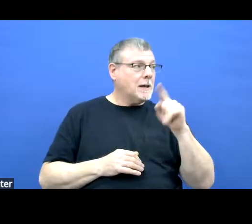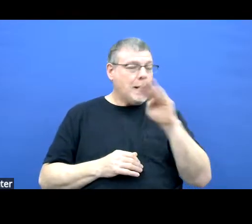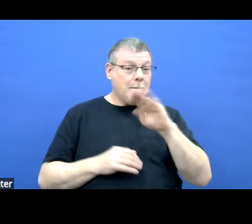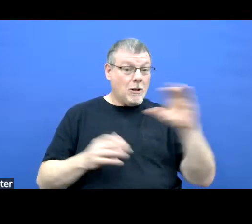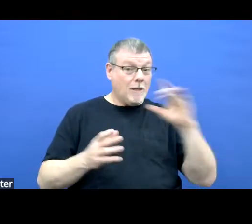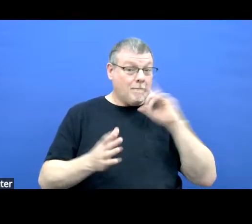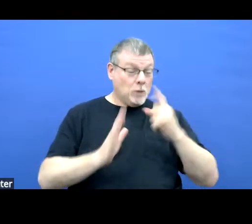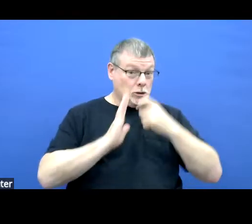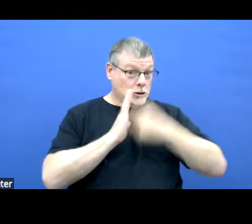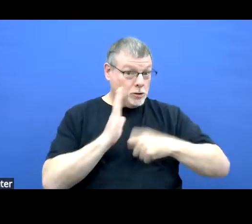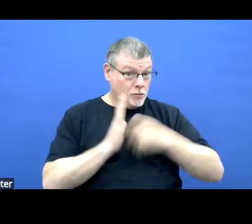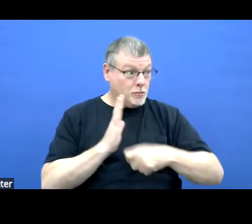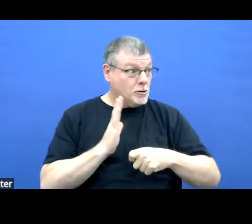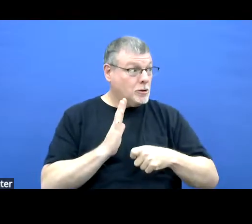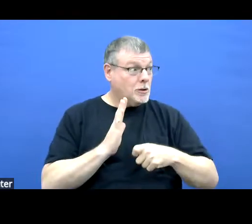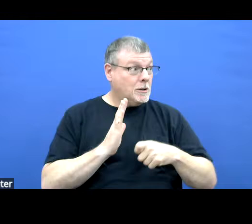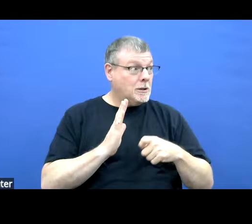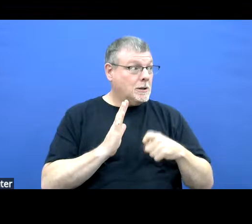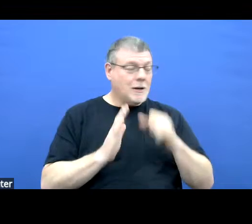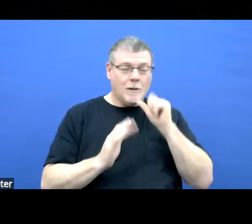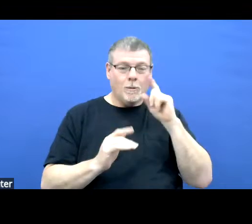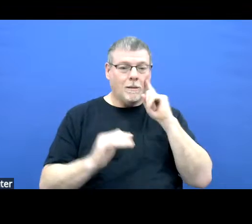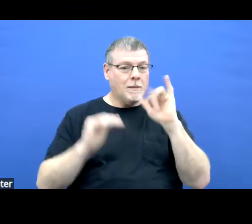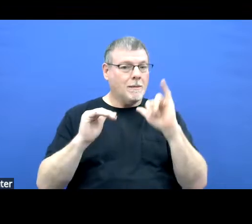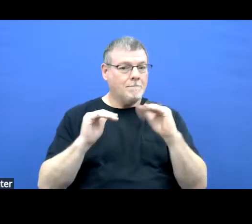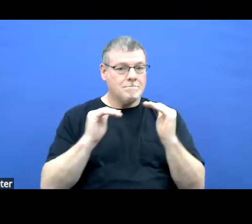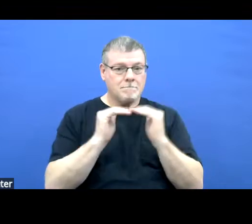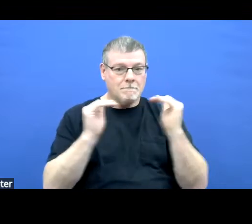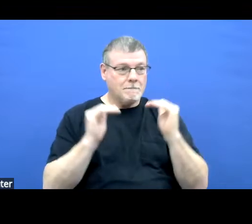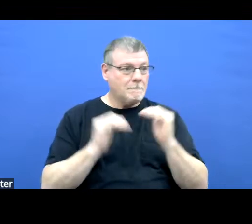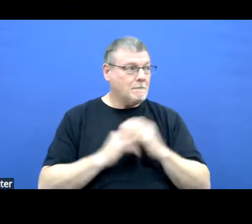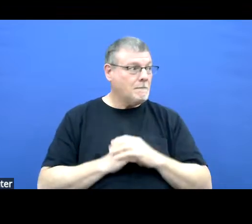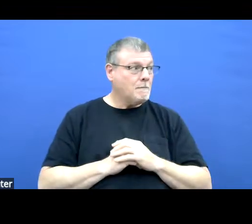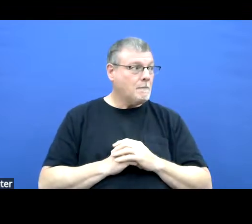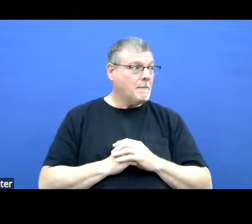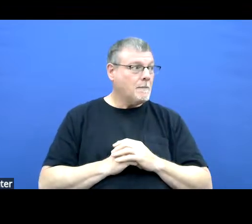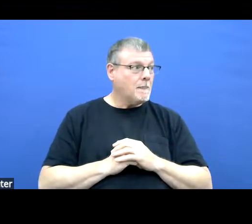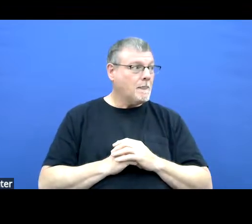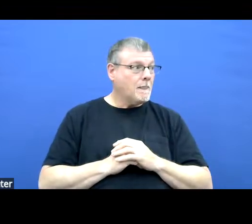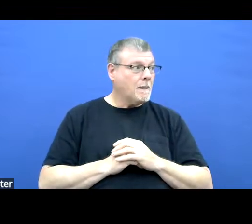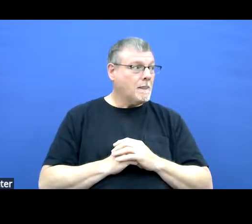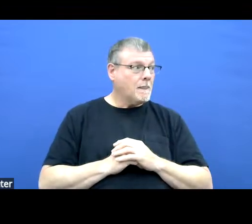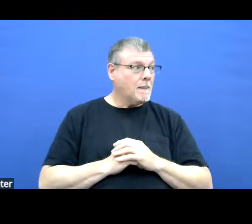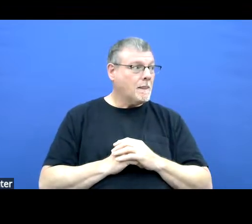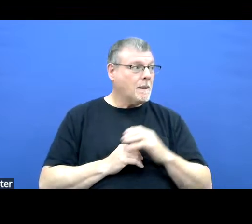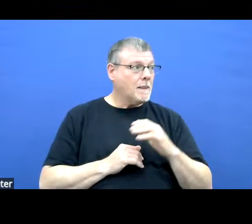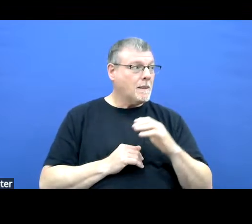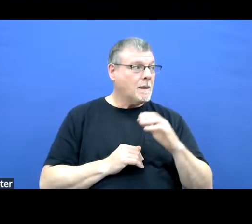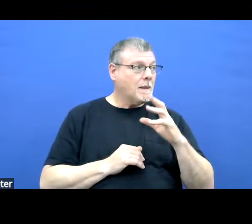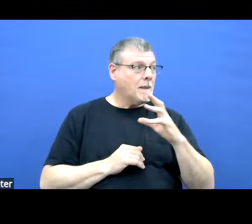they're charging. I don't think that's fair. On many issues as having family members who work